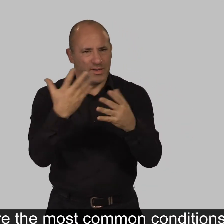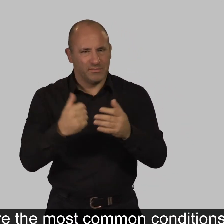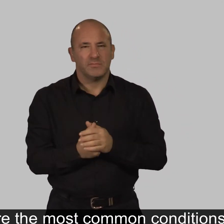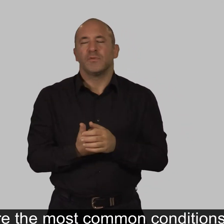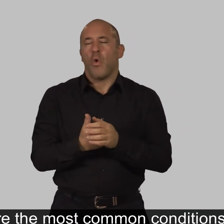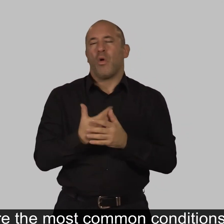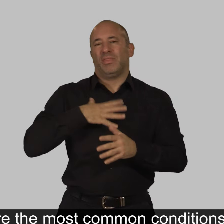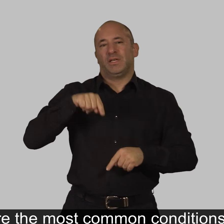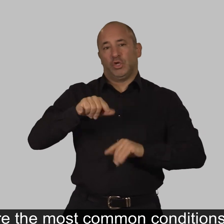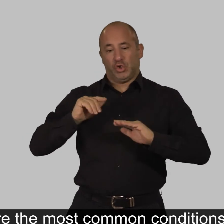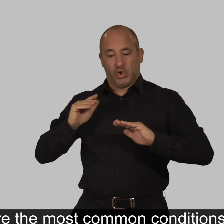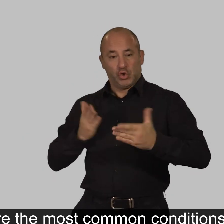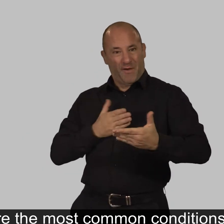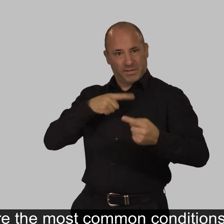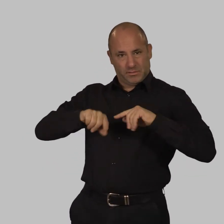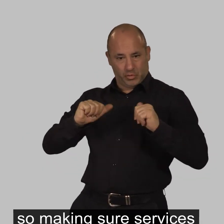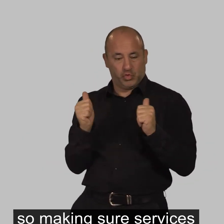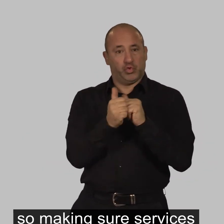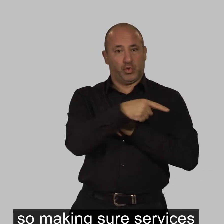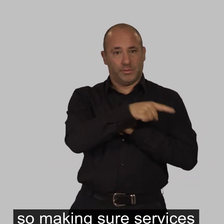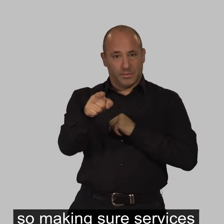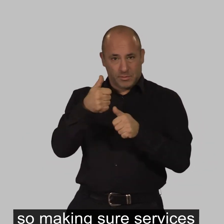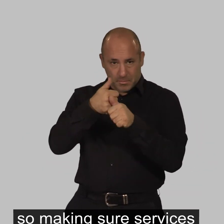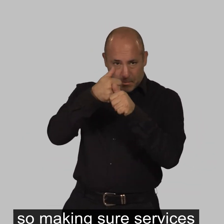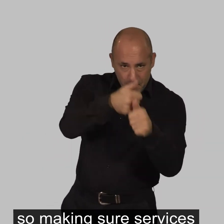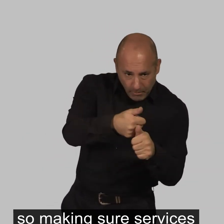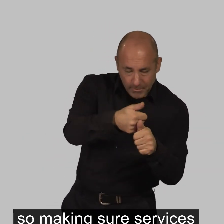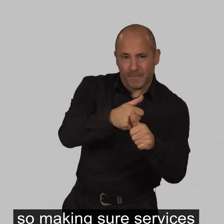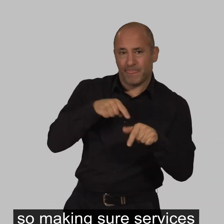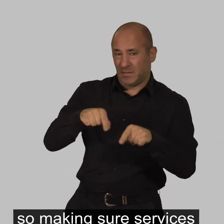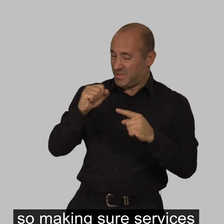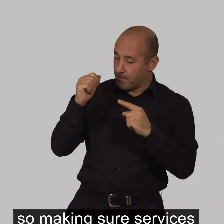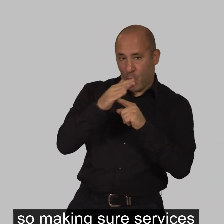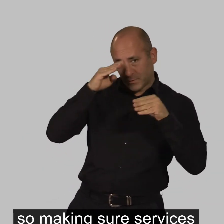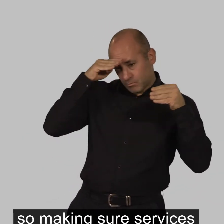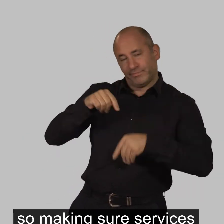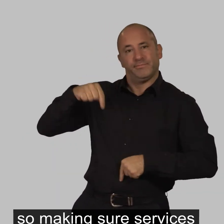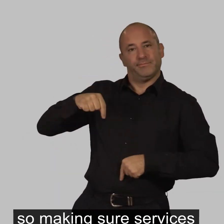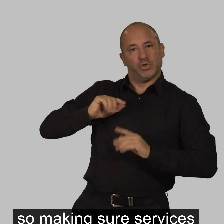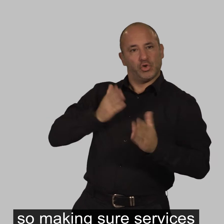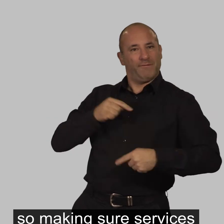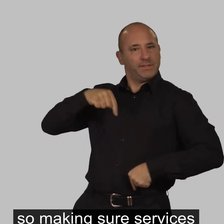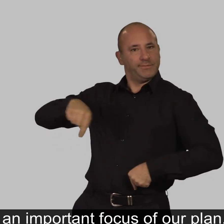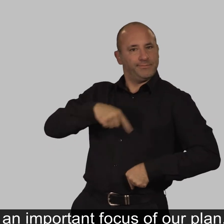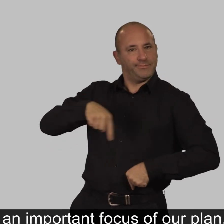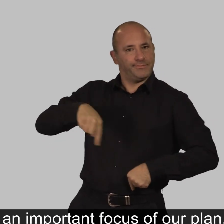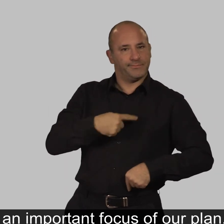that affect people's ability to work. So making sure services work for these people is an